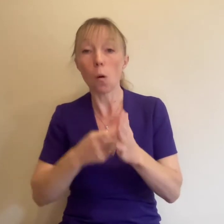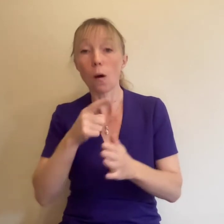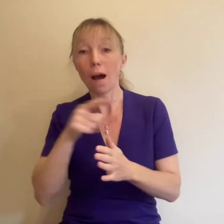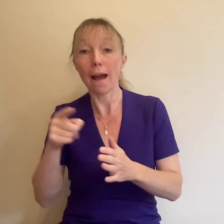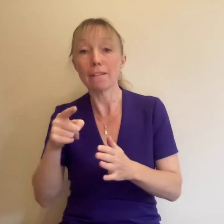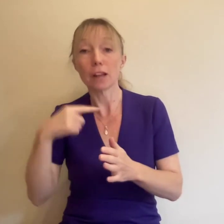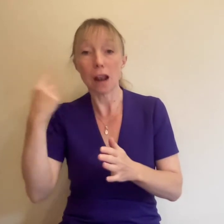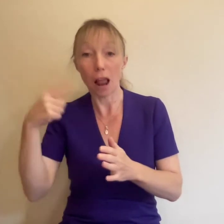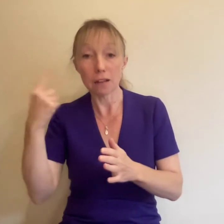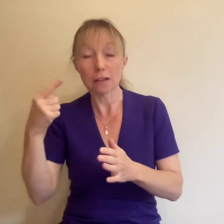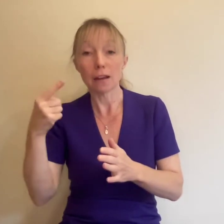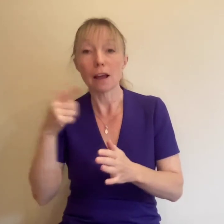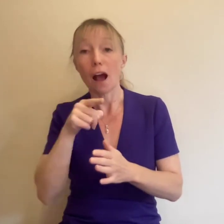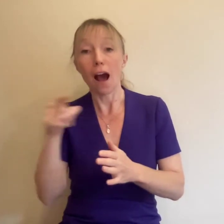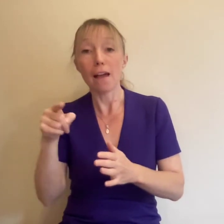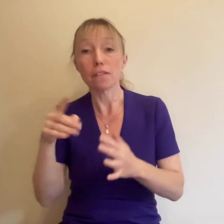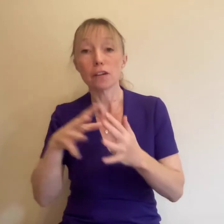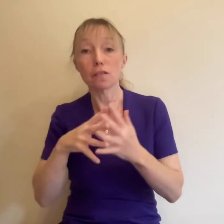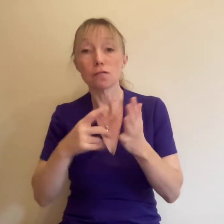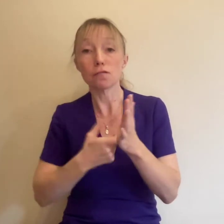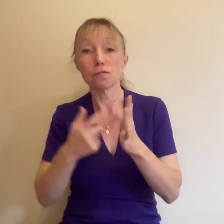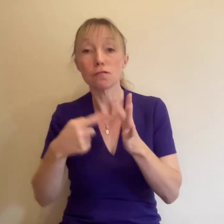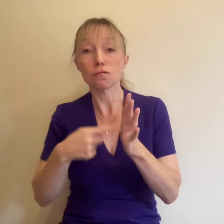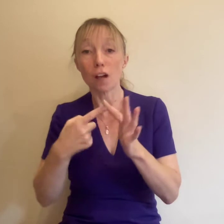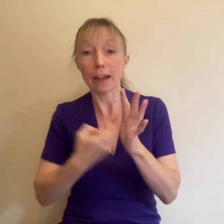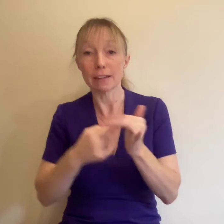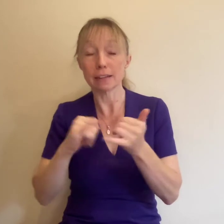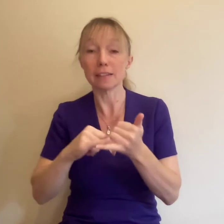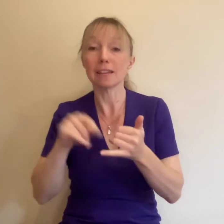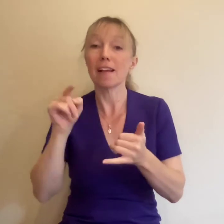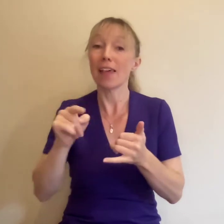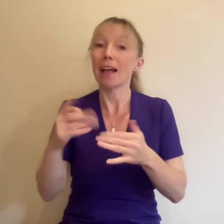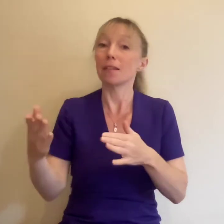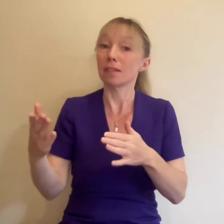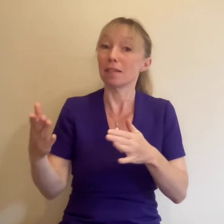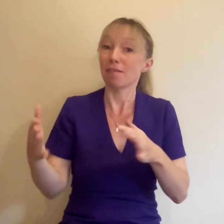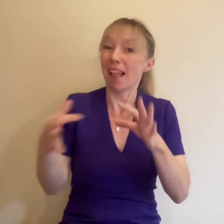https://early-career-London-writers, which is also linked on the Early Career Bursaries for London Writers website.